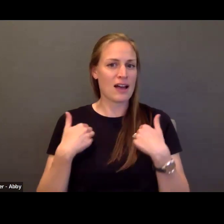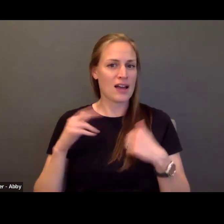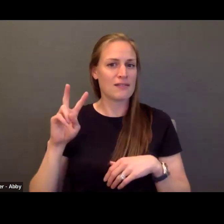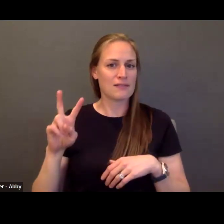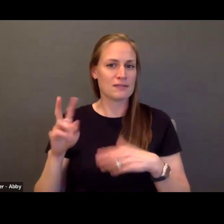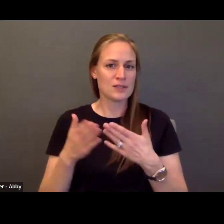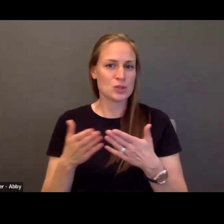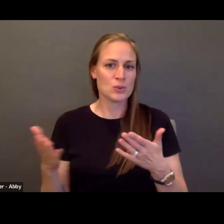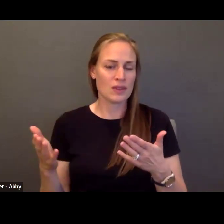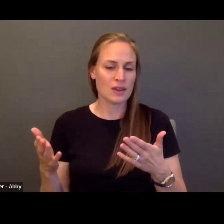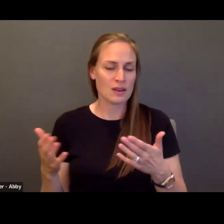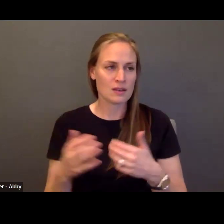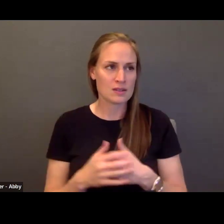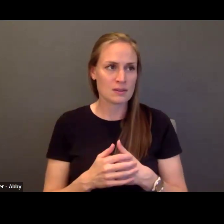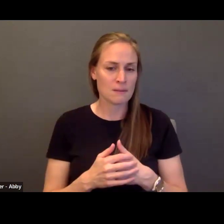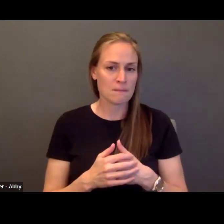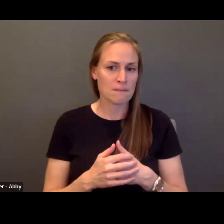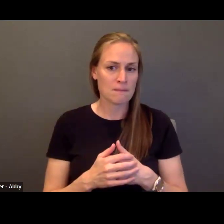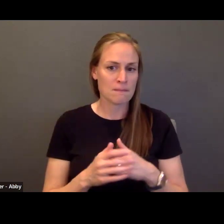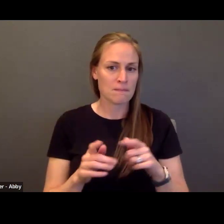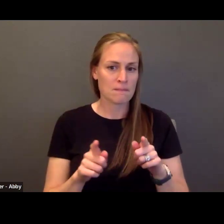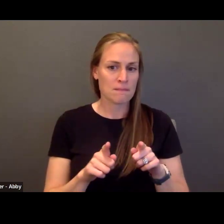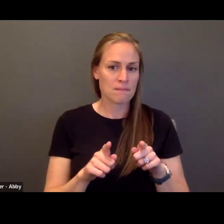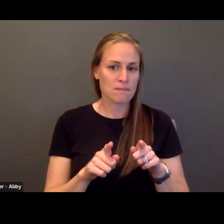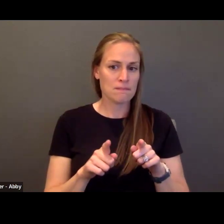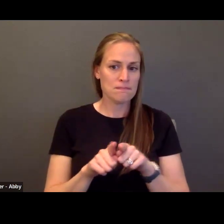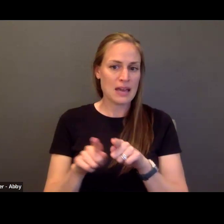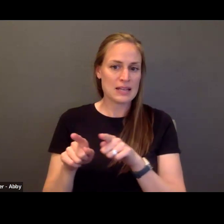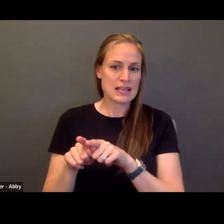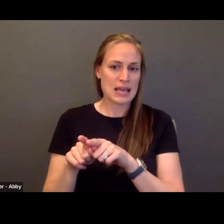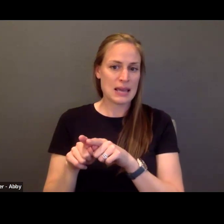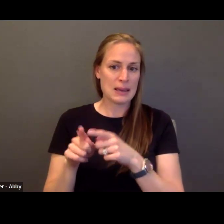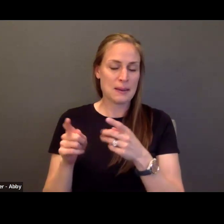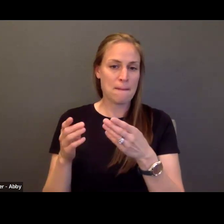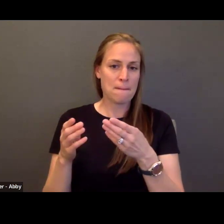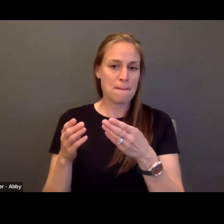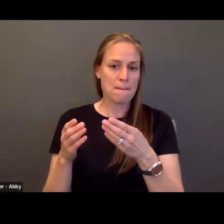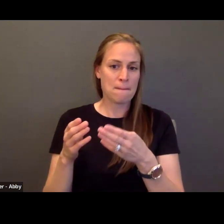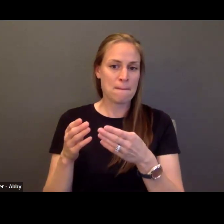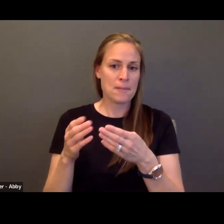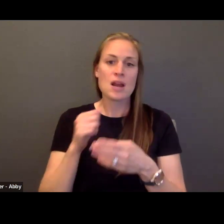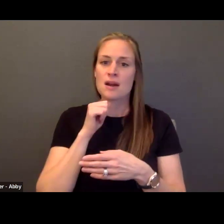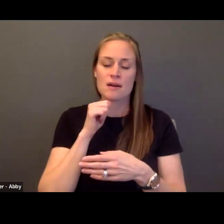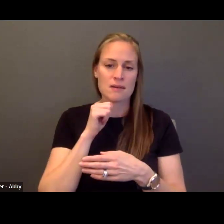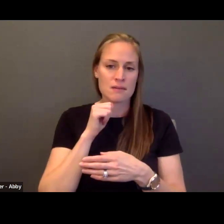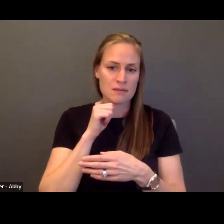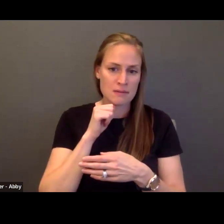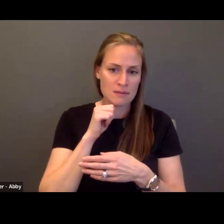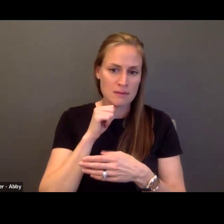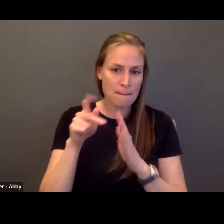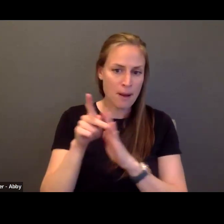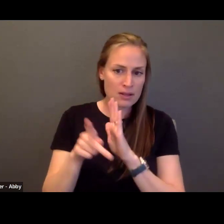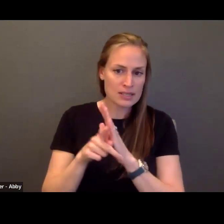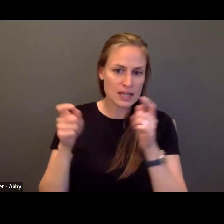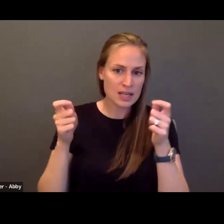As a non-public policy director, I meet with other non-policy directors from across the state. And